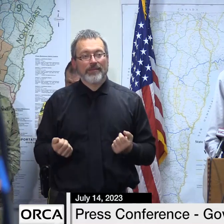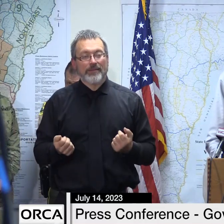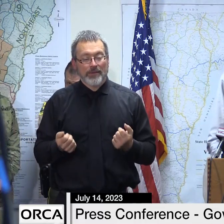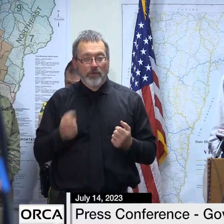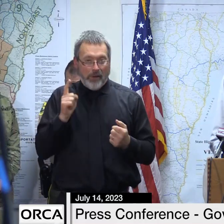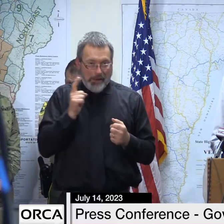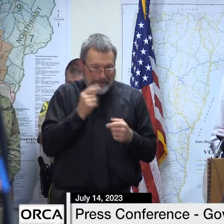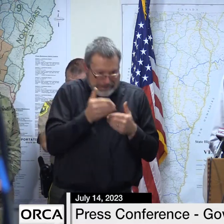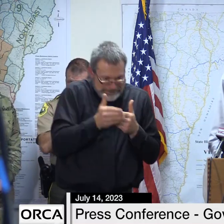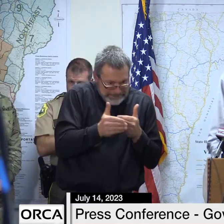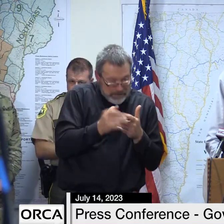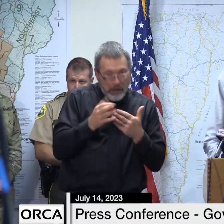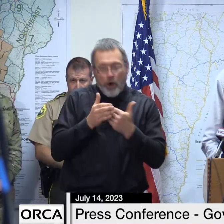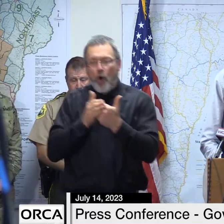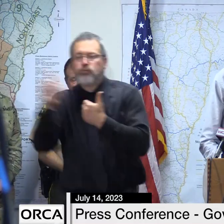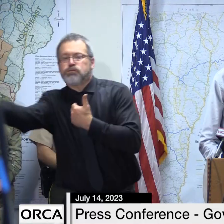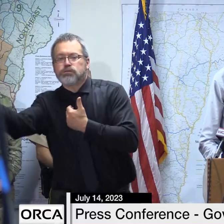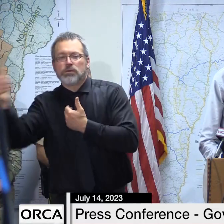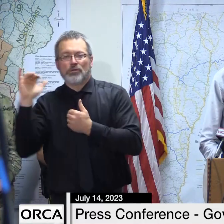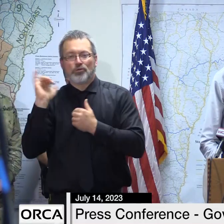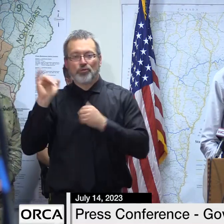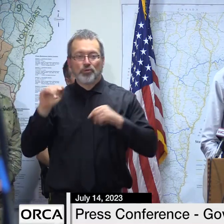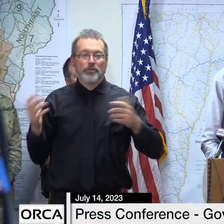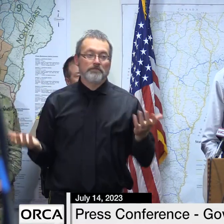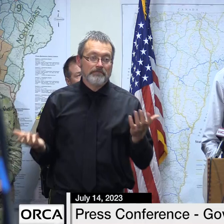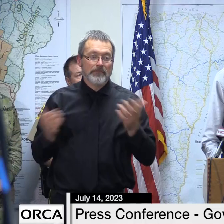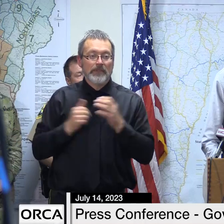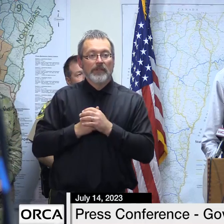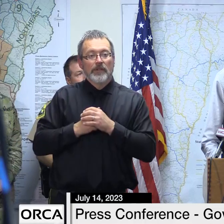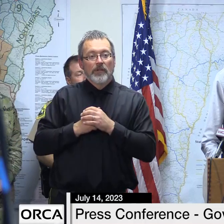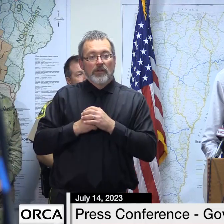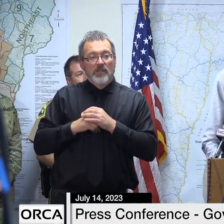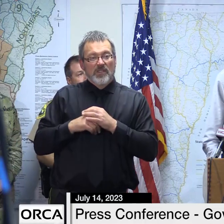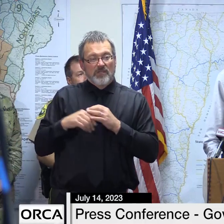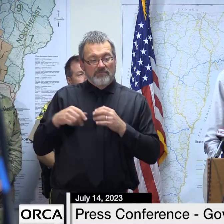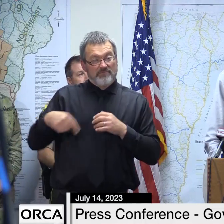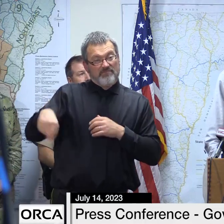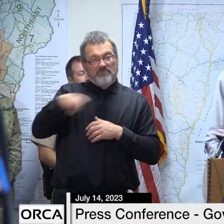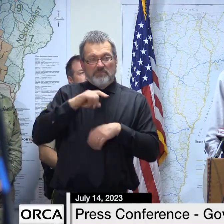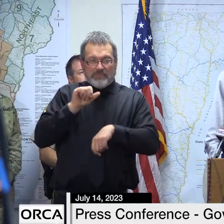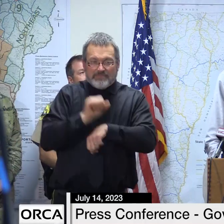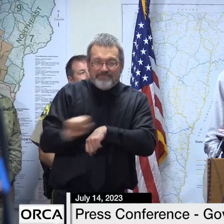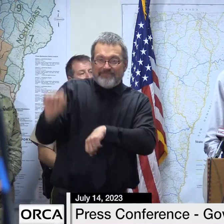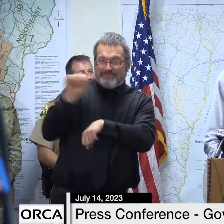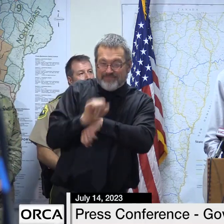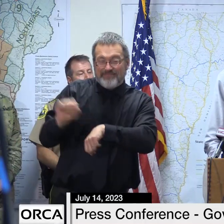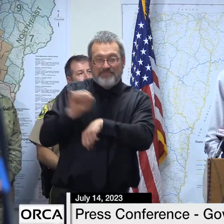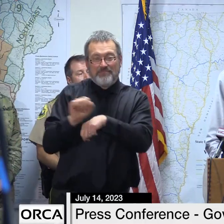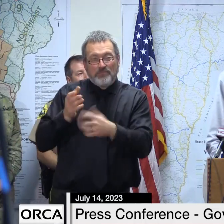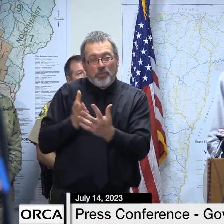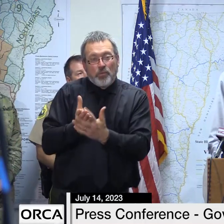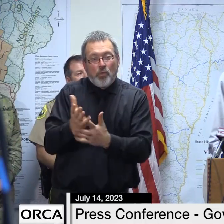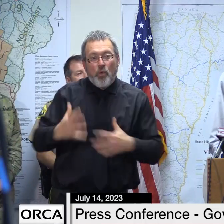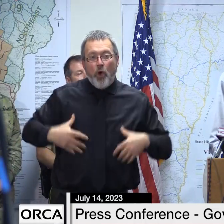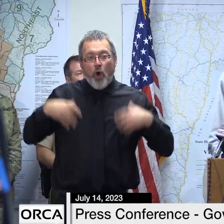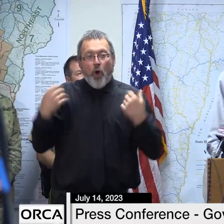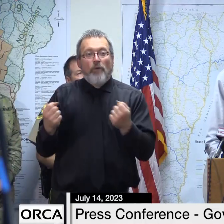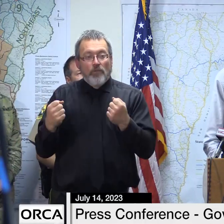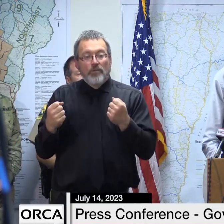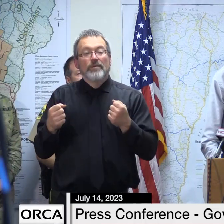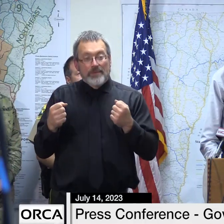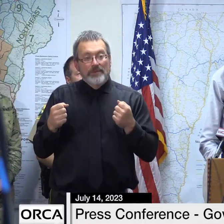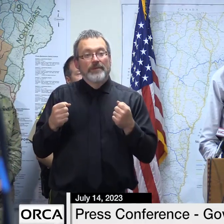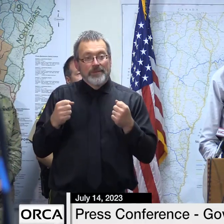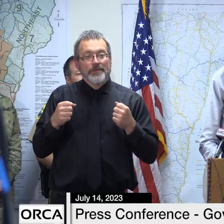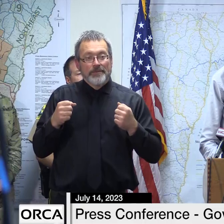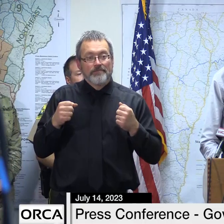As we all work toward recovering from this disaster, returning to homes and reopening businesses, It's my task today